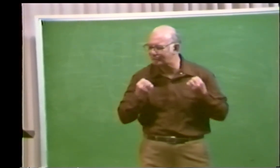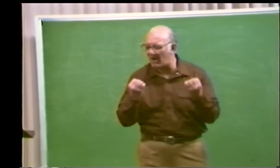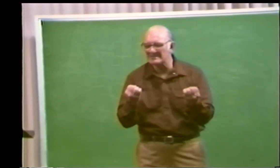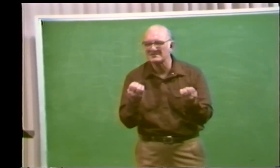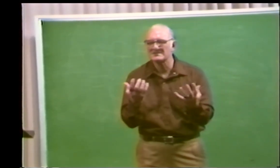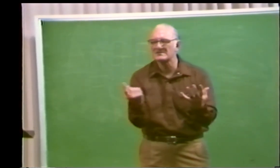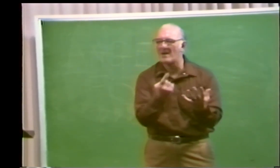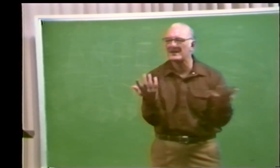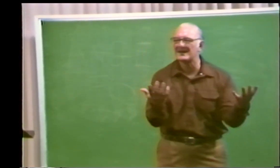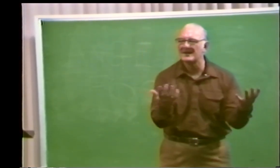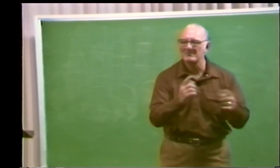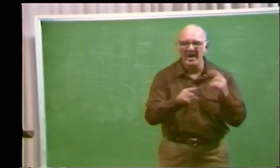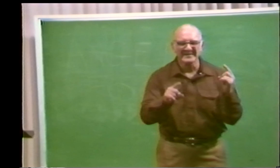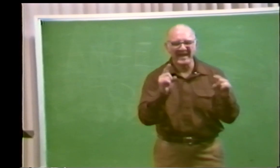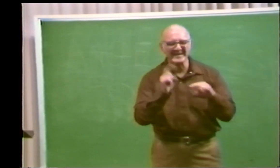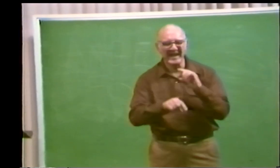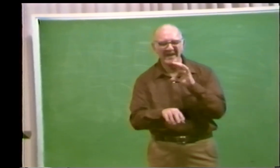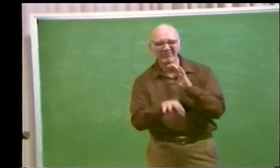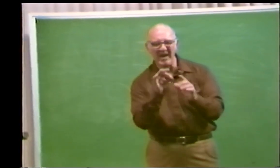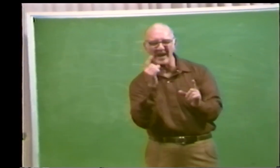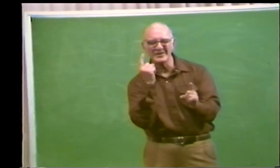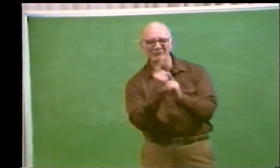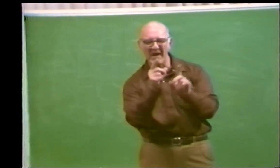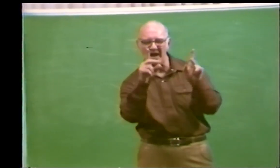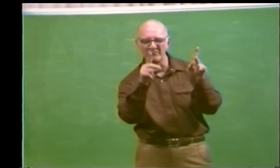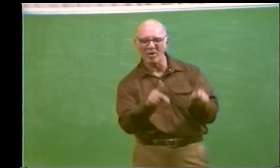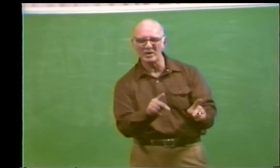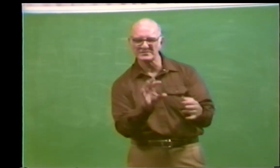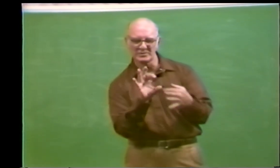plus something they can't find the right person to